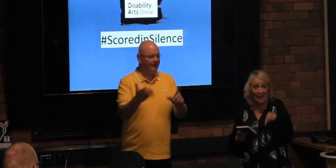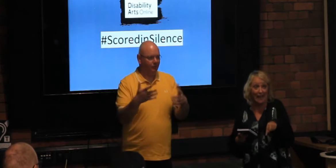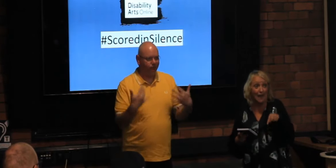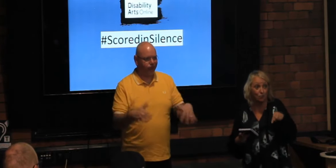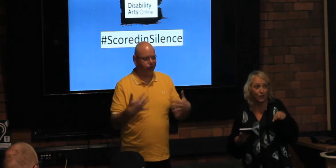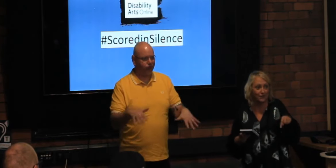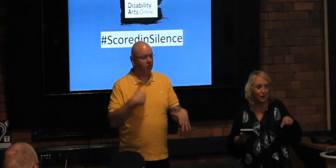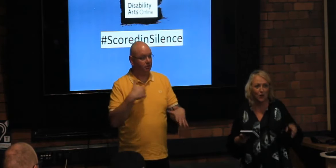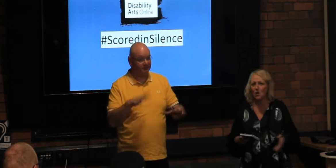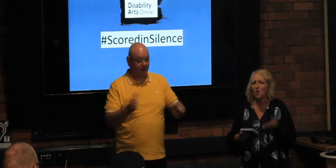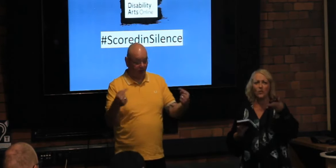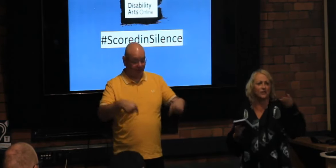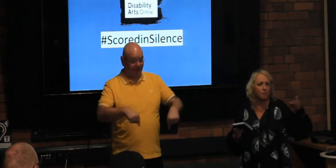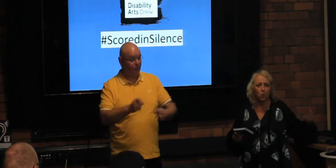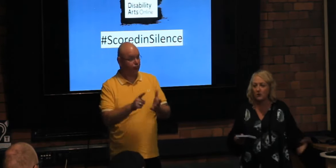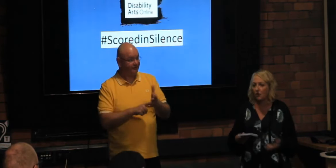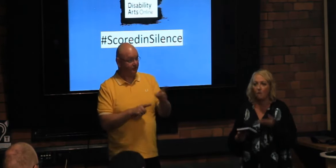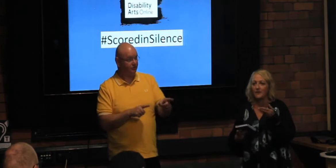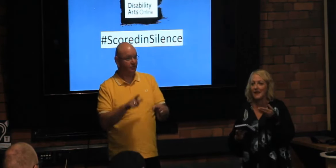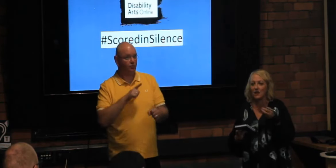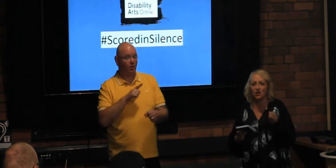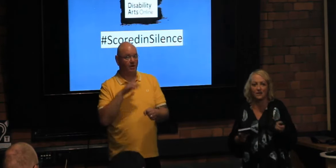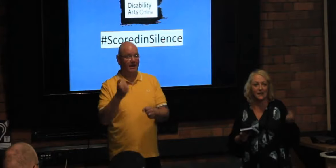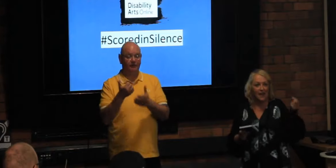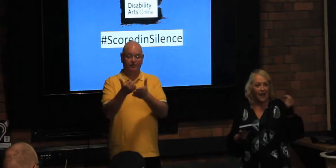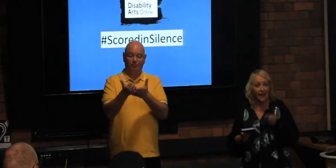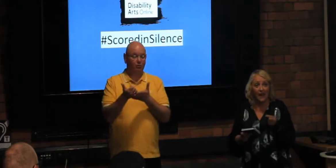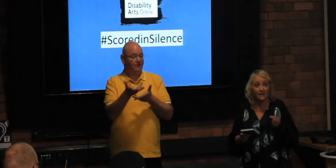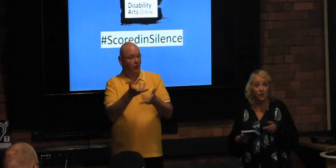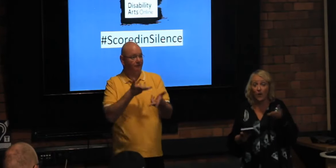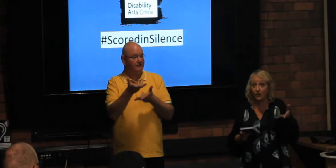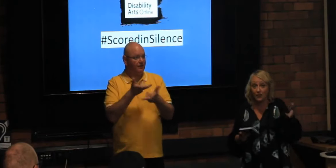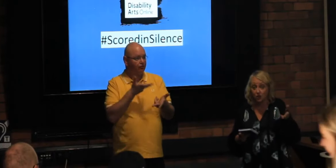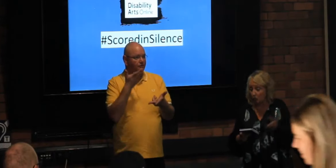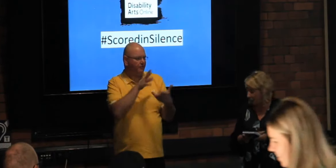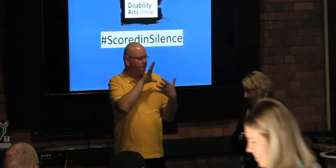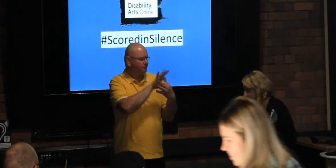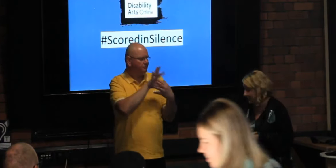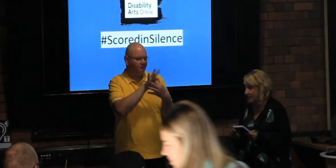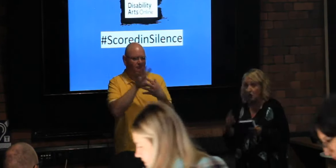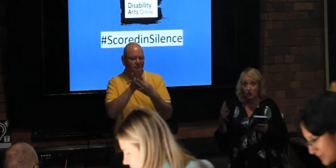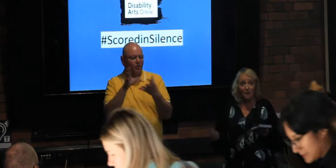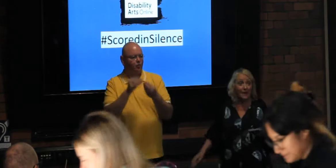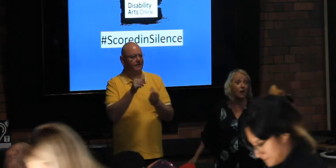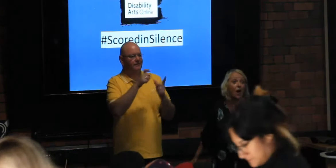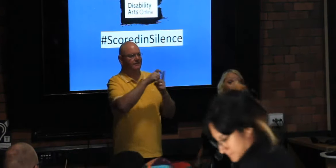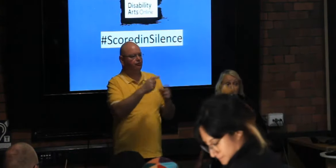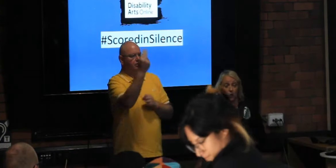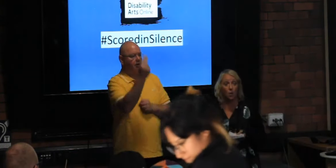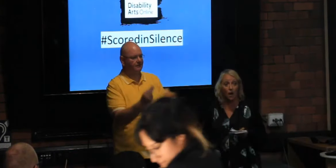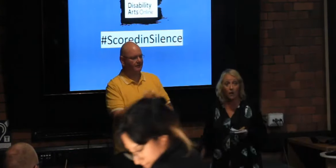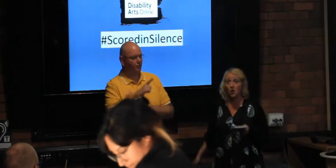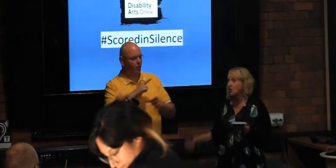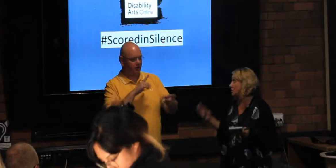started here in Bristol with supportive conversations and connecting with digital providers to make her